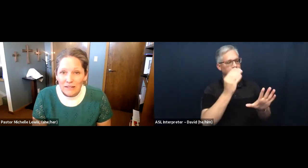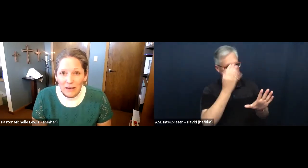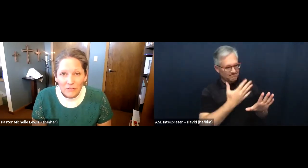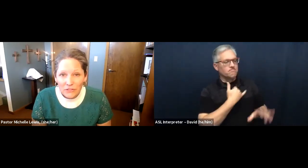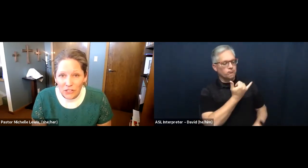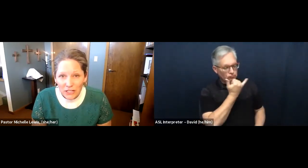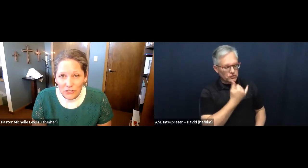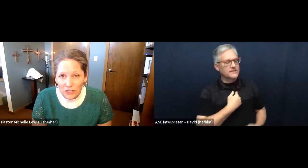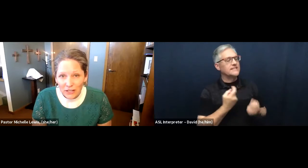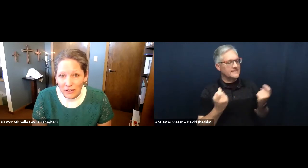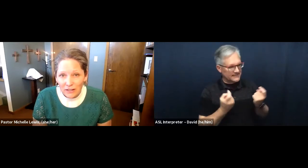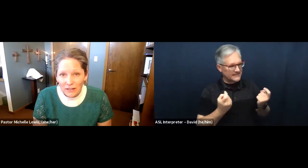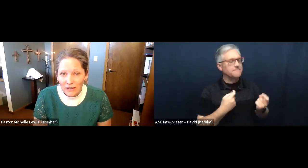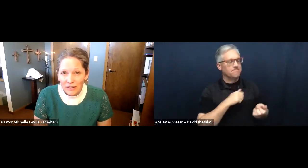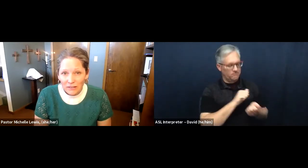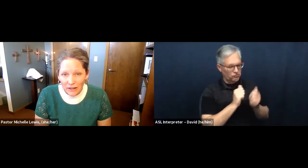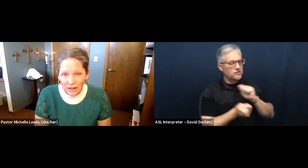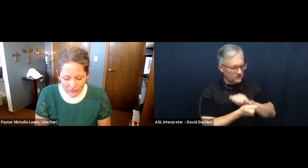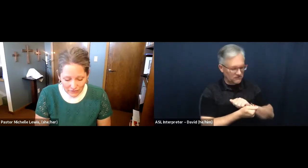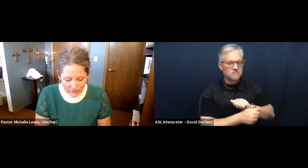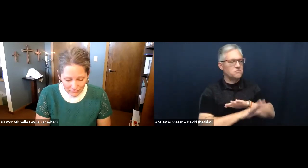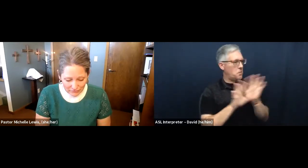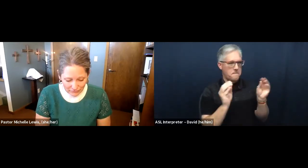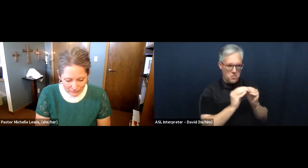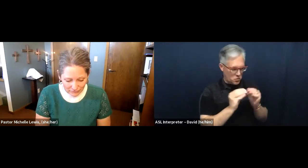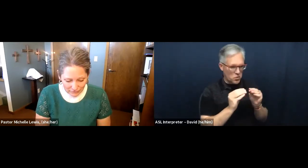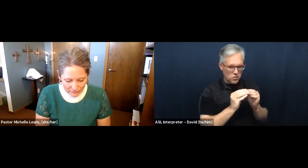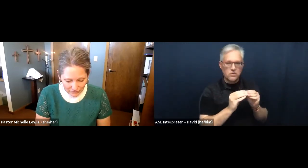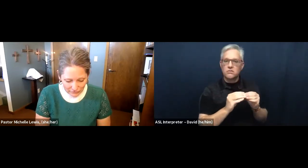and of changing life.